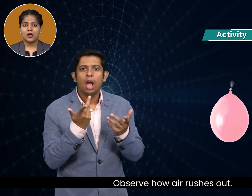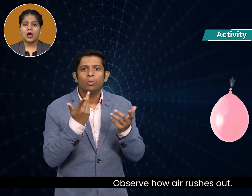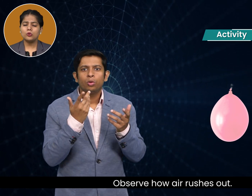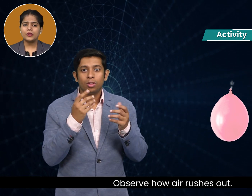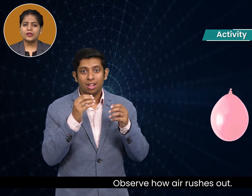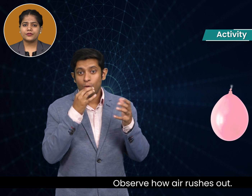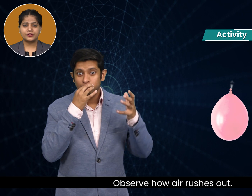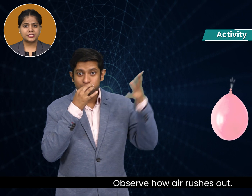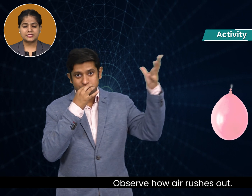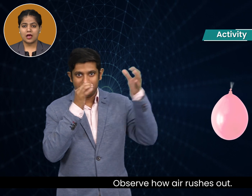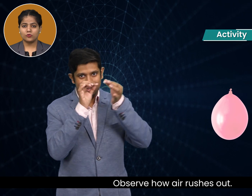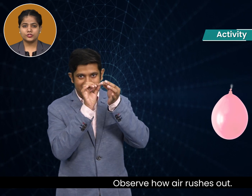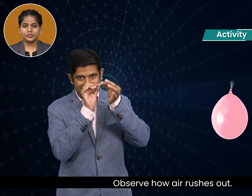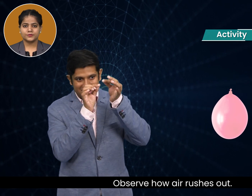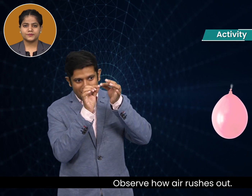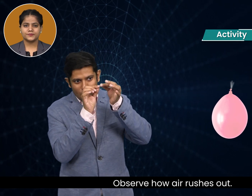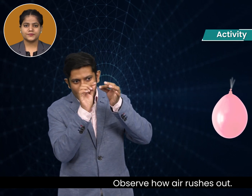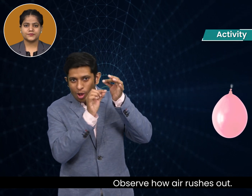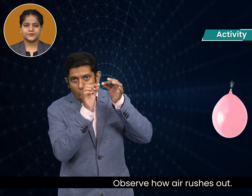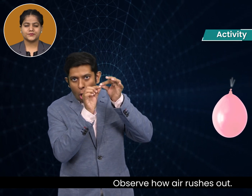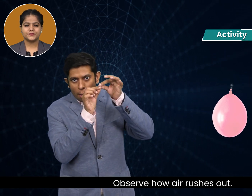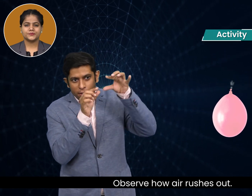Observe how air rushes out.